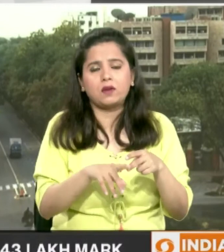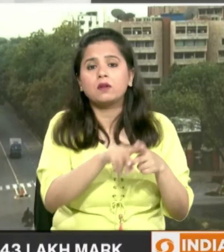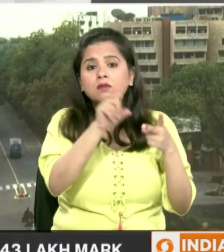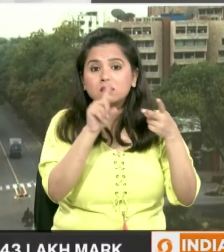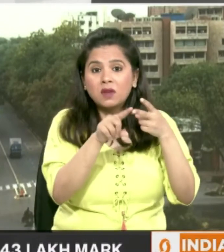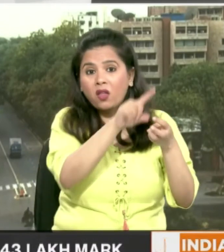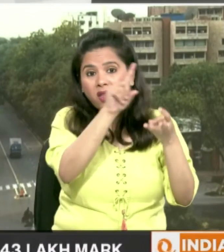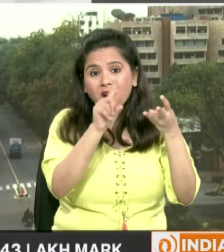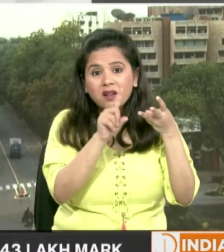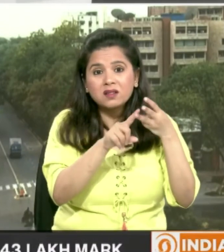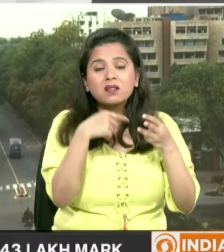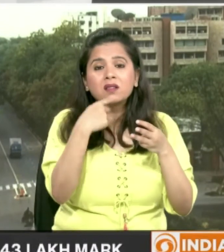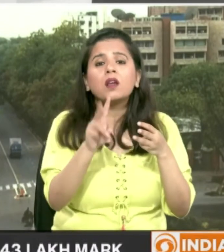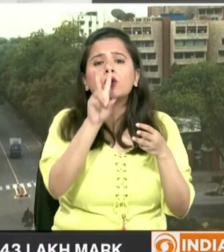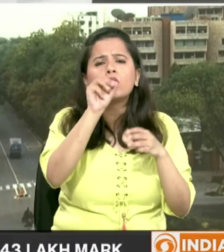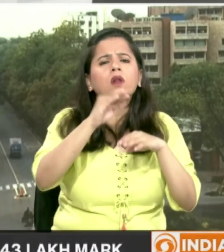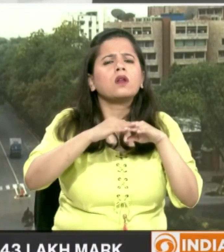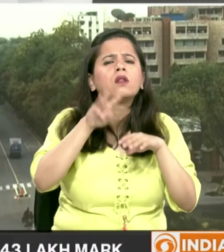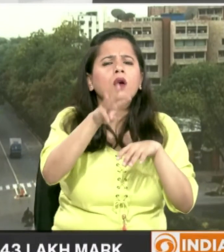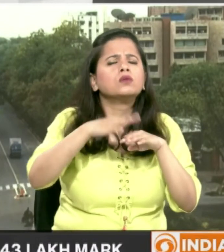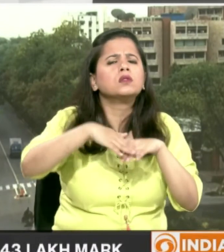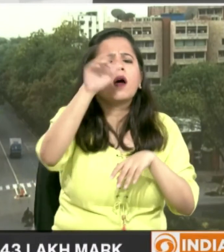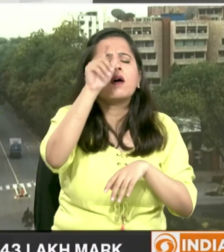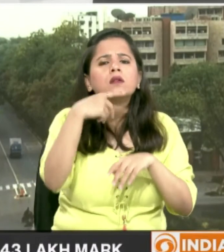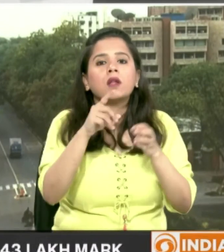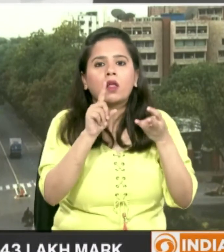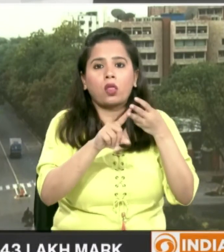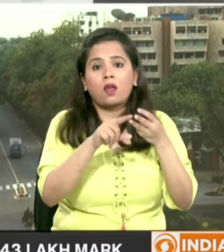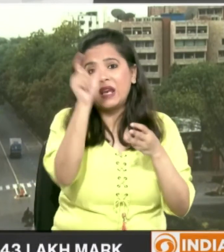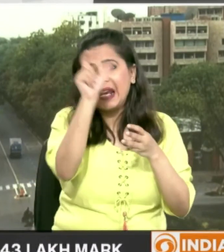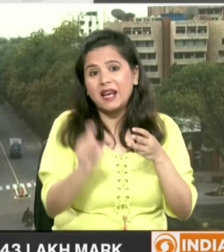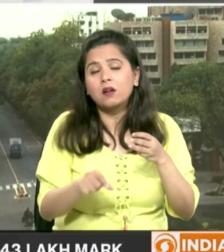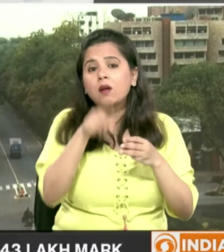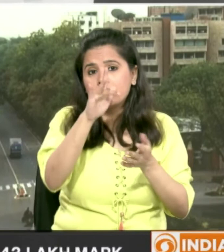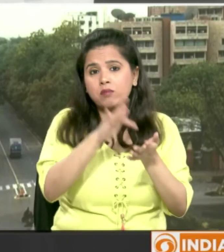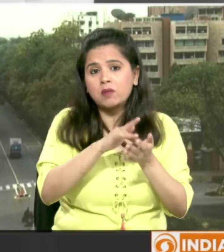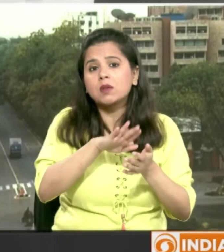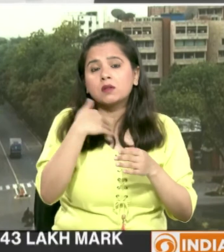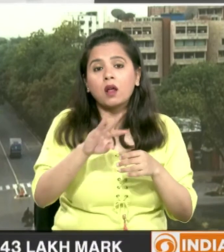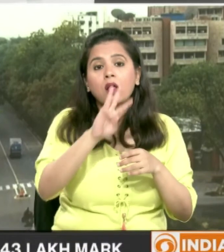Other countries with over 20,000 deaths are Italy with over